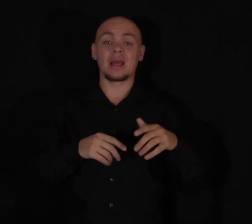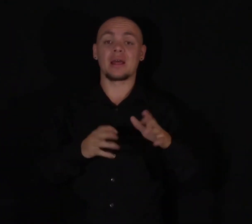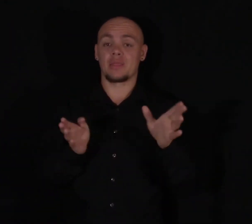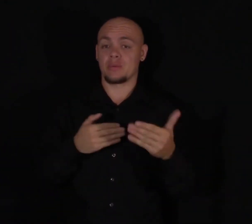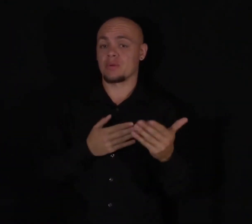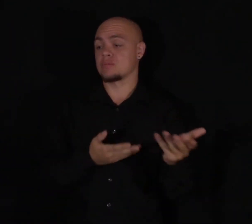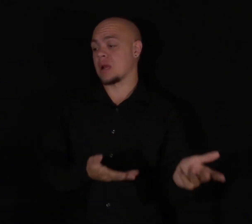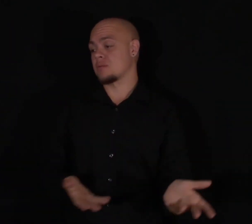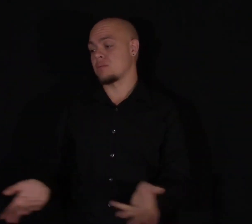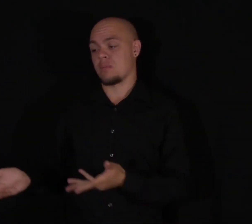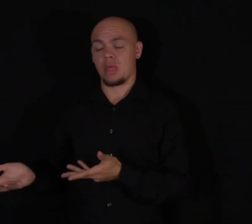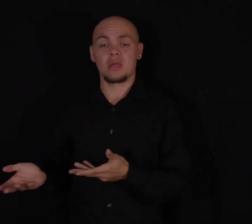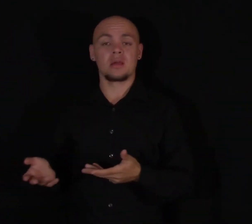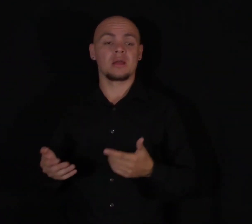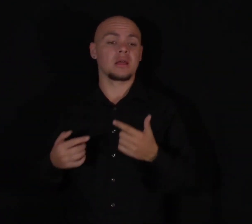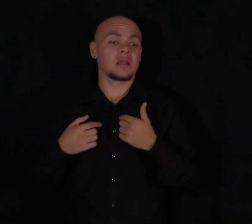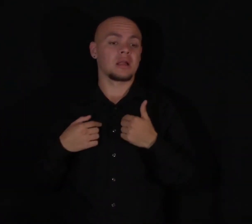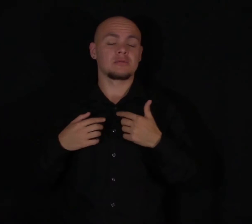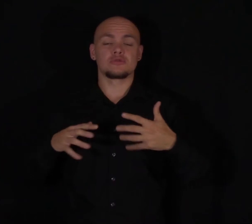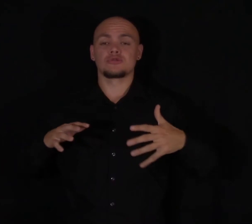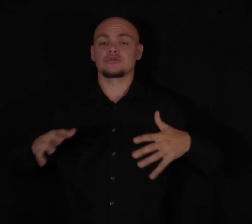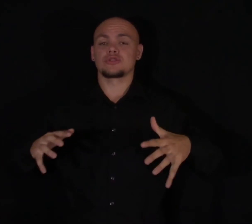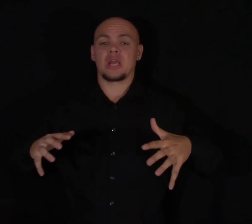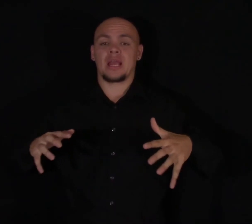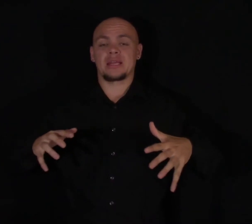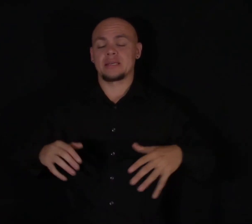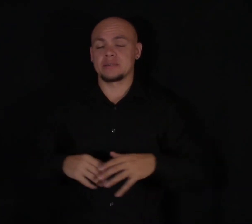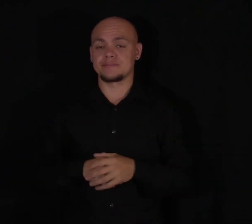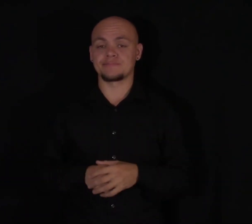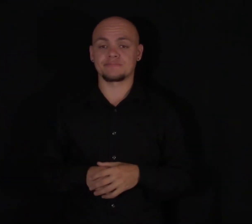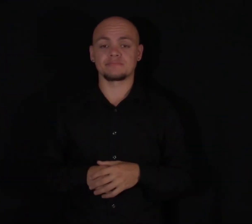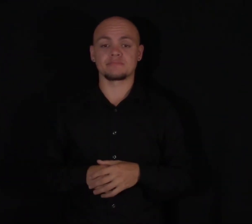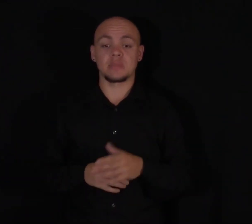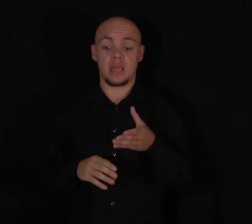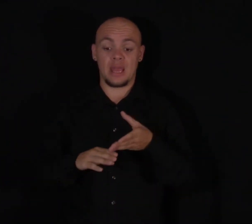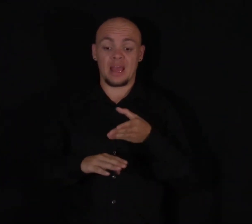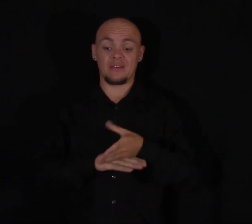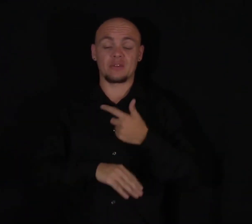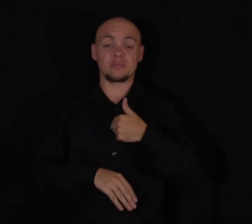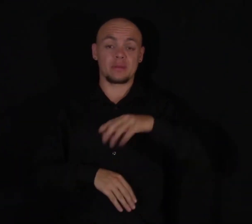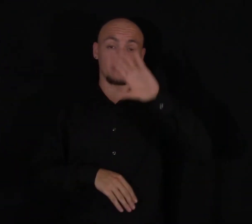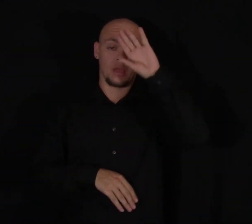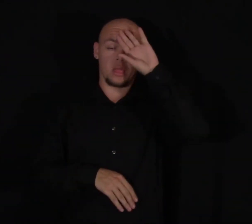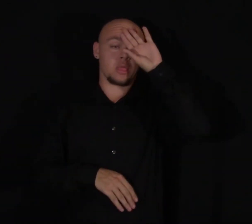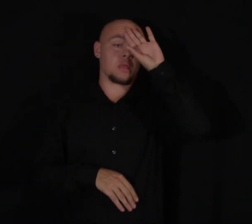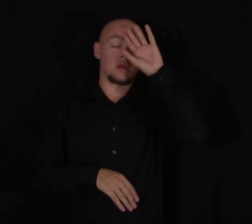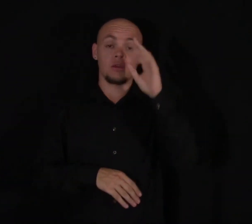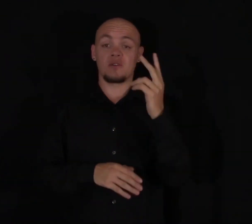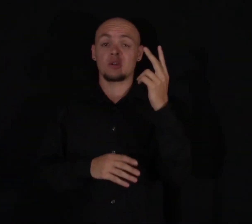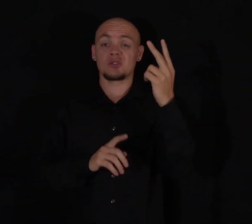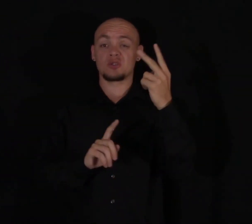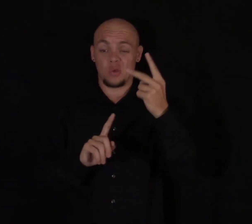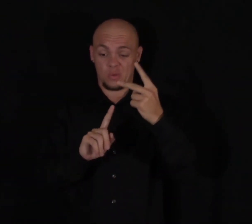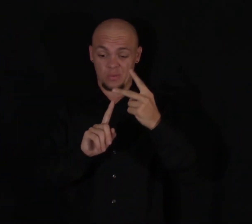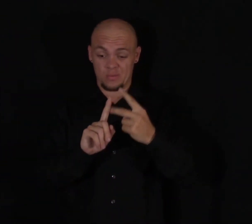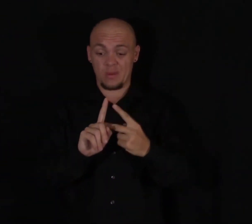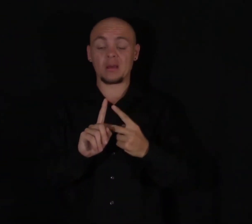strong convulsions. A fever succeeded to this. I lay for 2 months on the point of death.